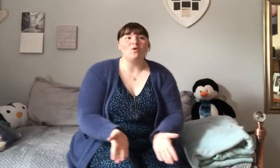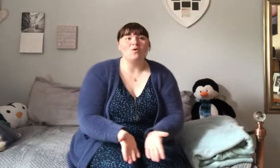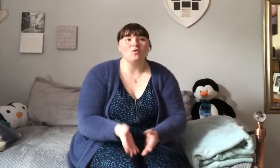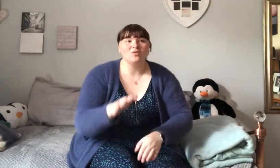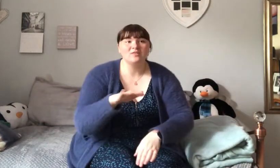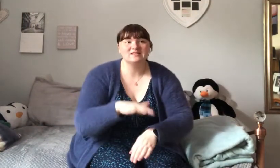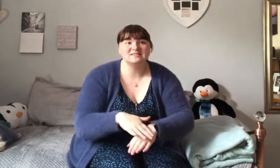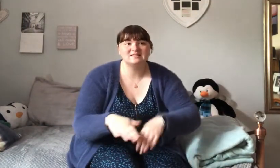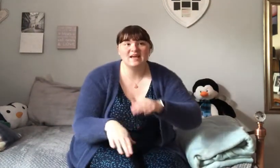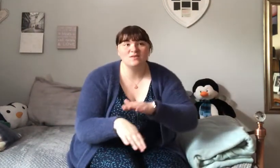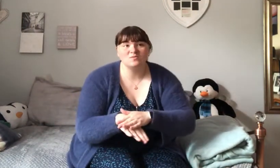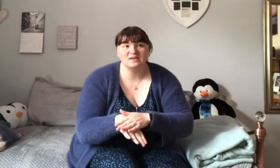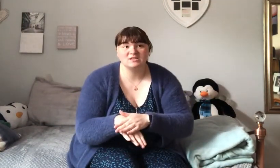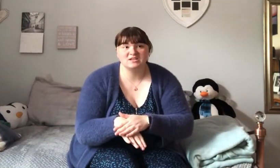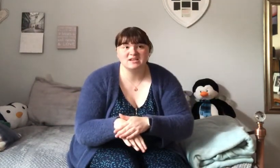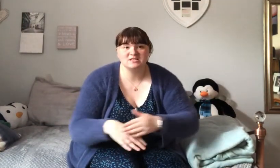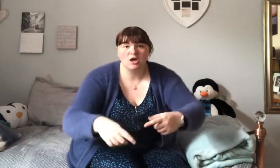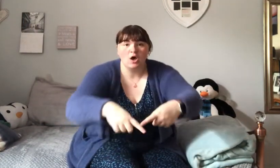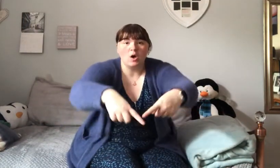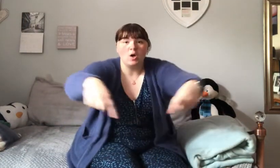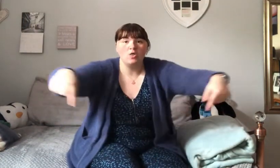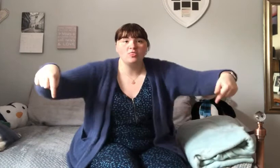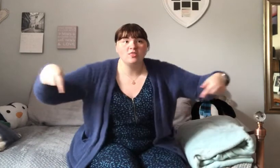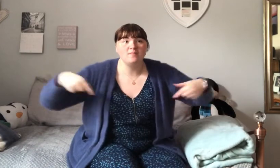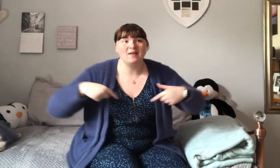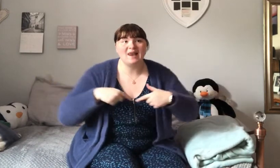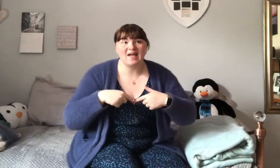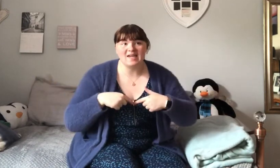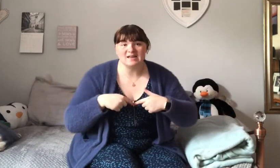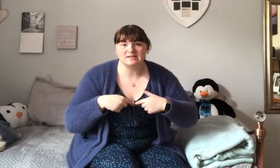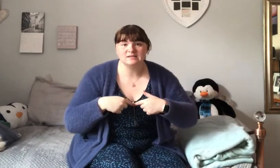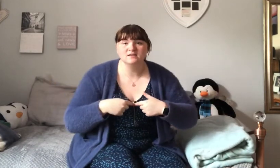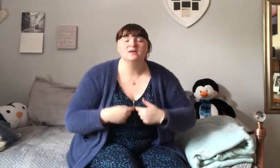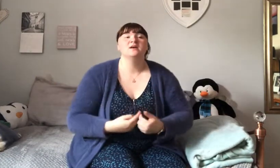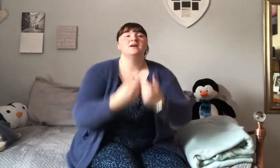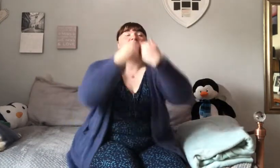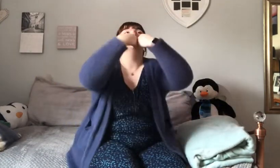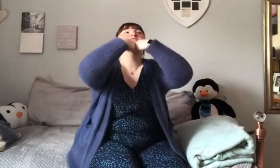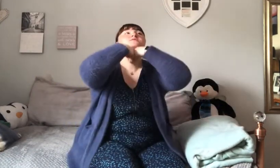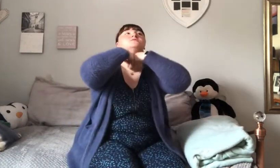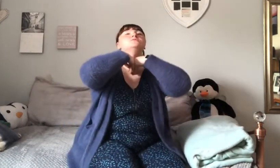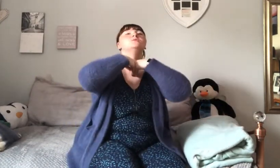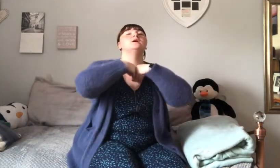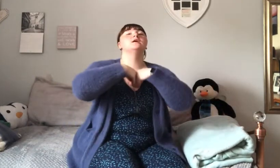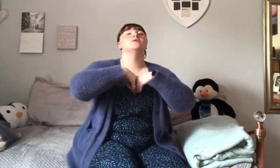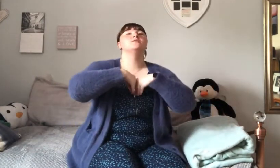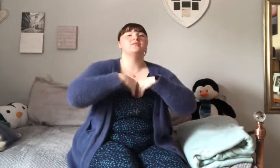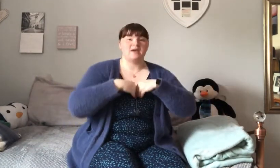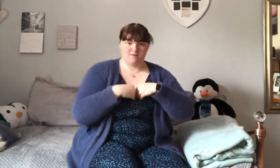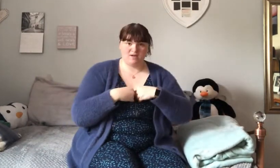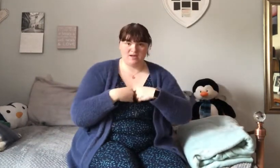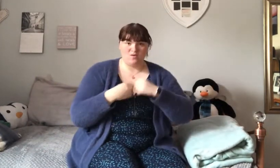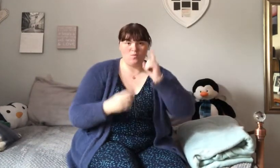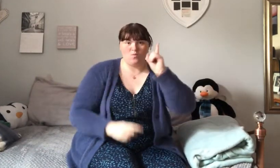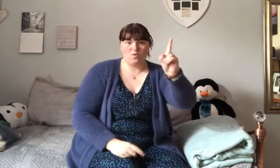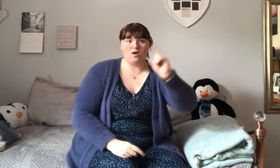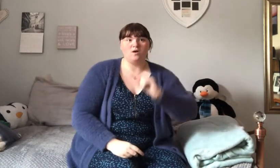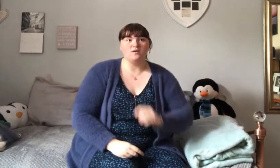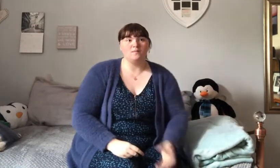all the sandwiches on the plate and swallowed them in one